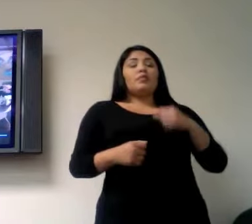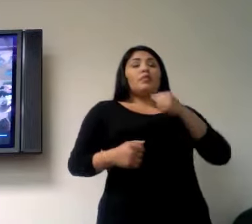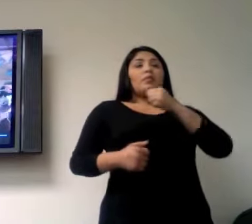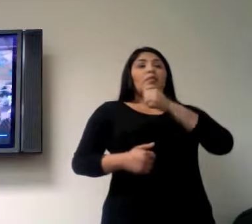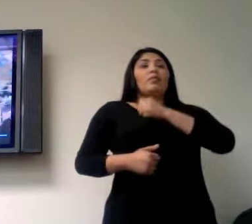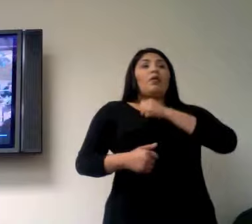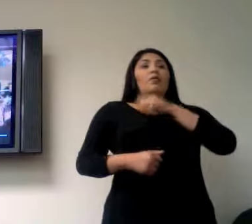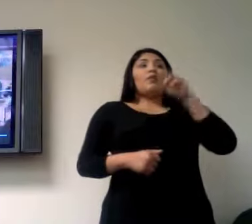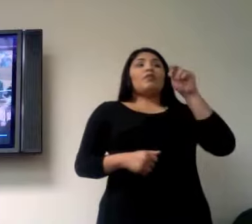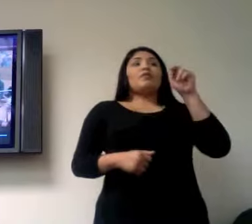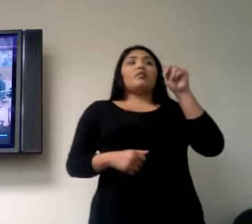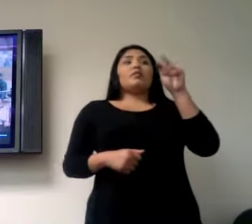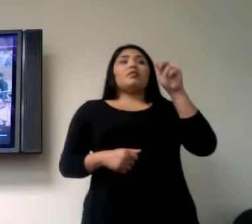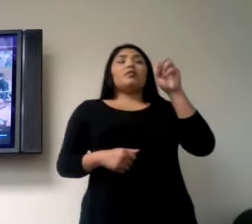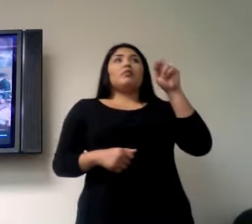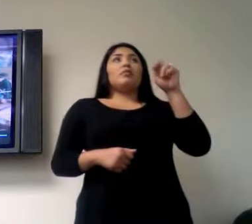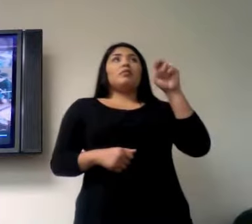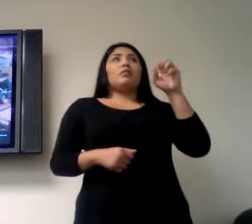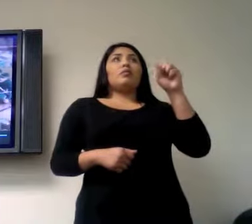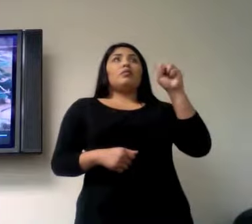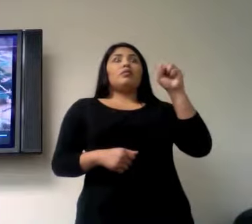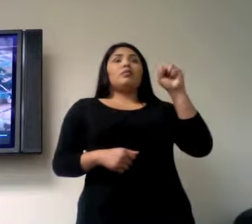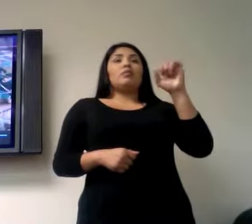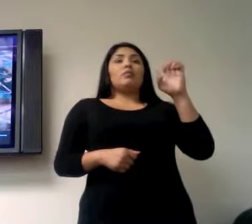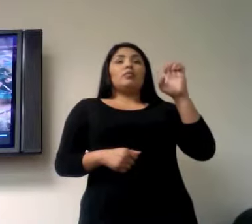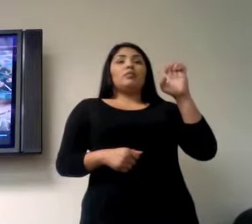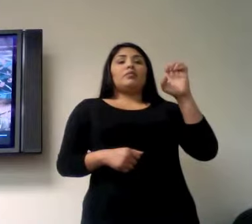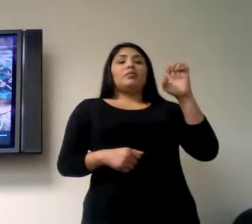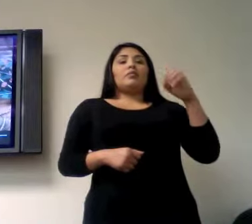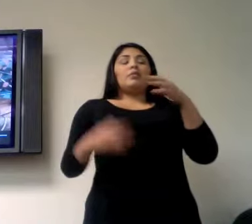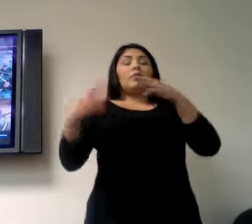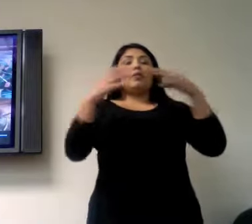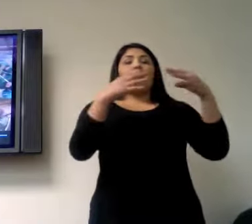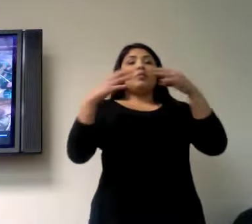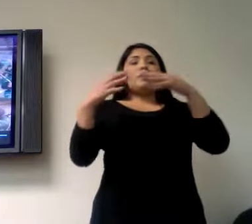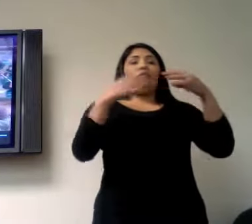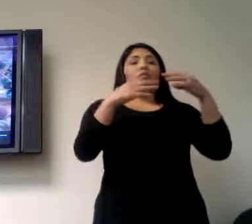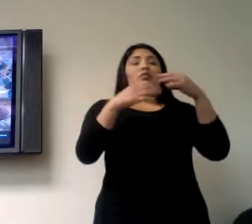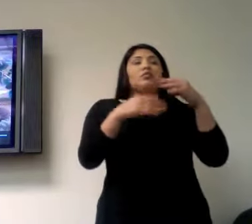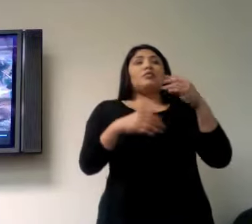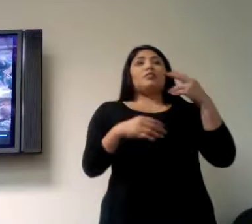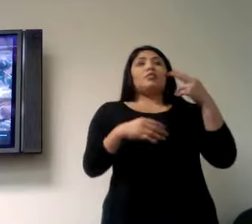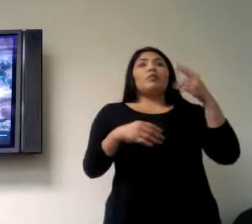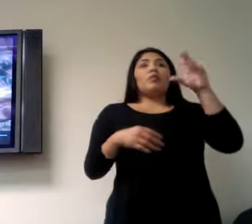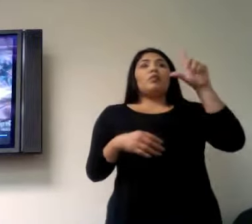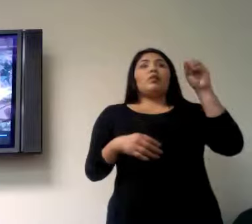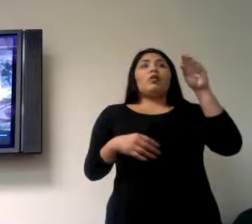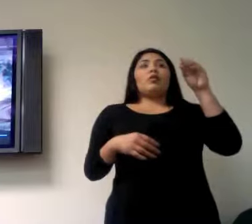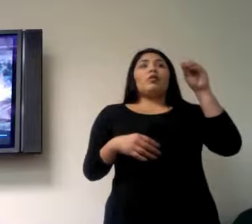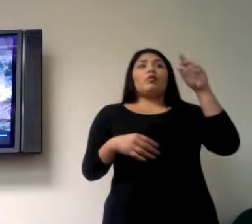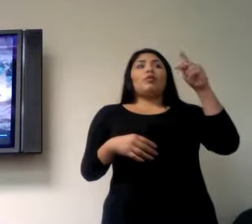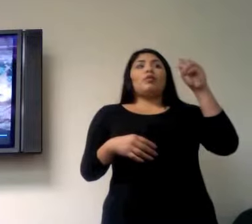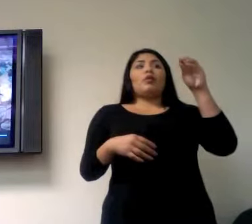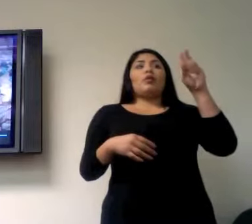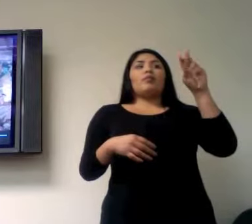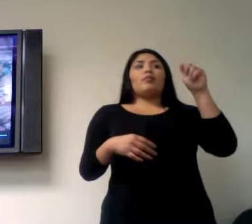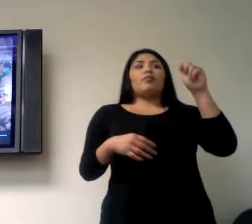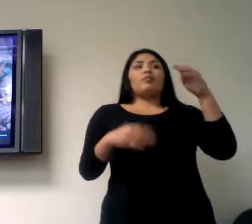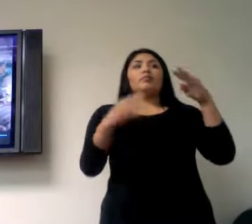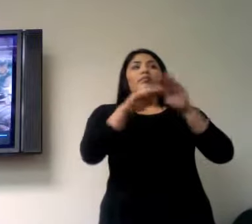Tennessee in the battles of Missionary Ridge and Lookout Mountain. What began by Grant as a series of maneuvers